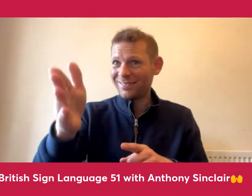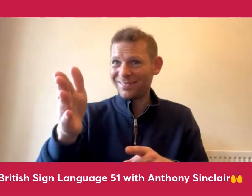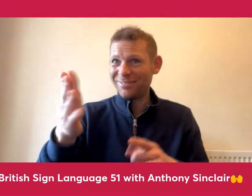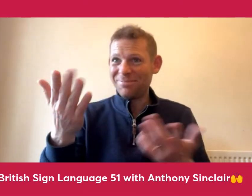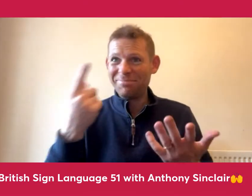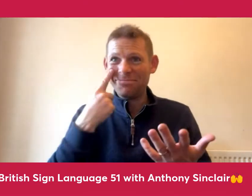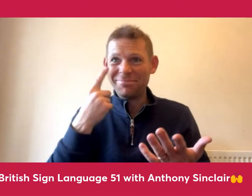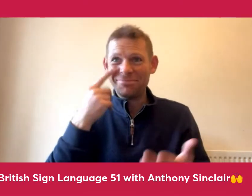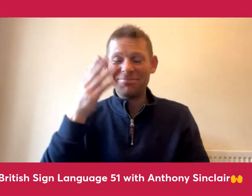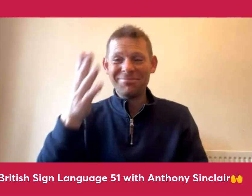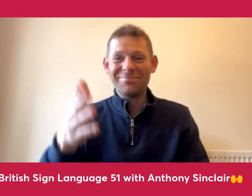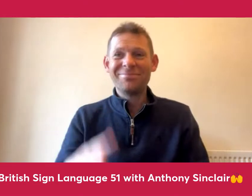Should I go? Tell me.